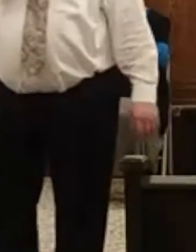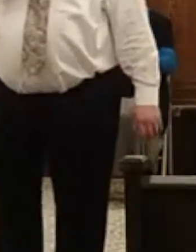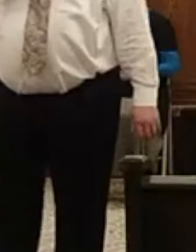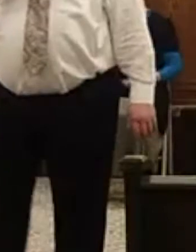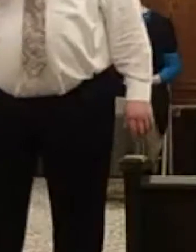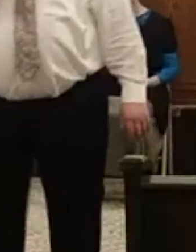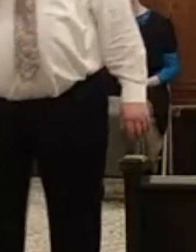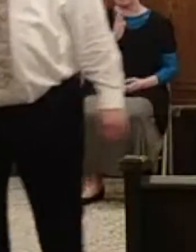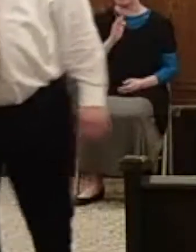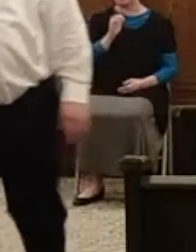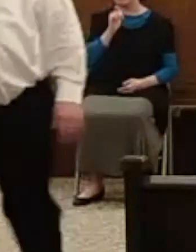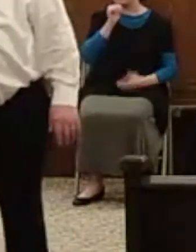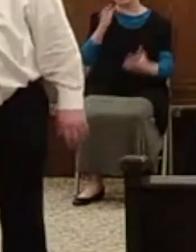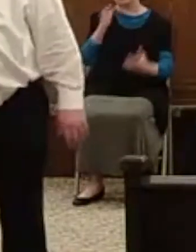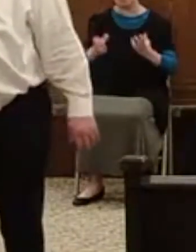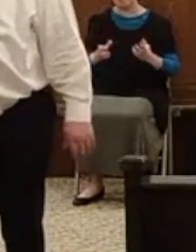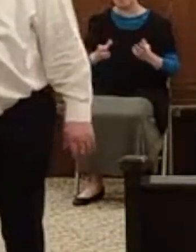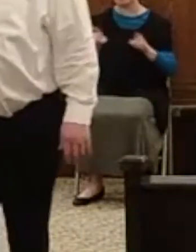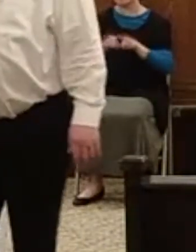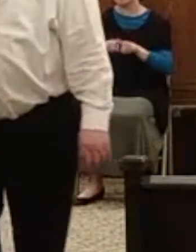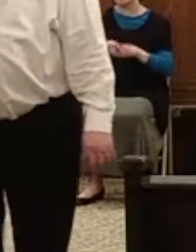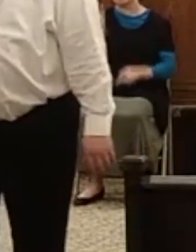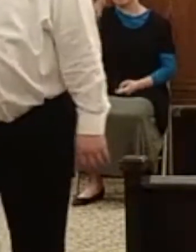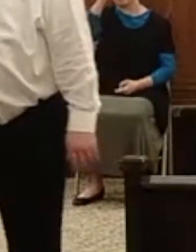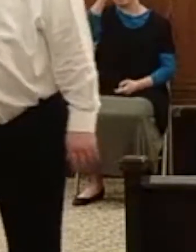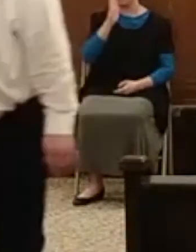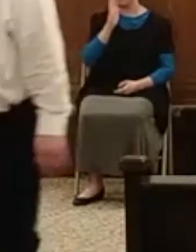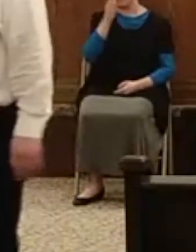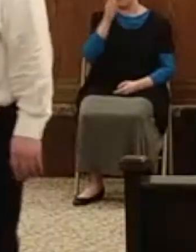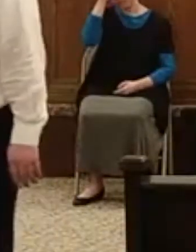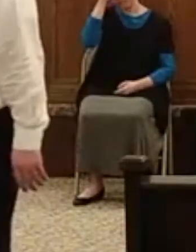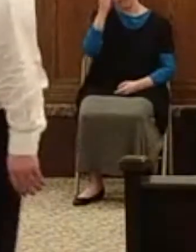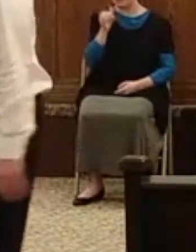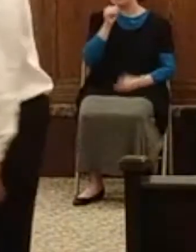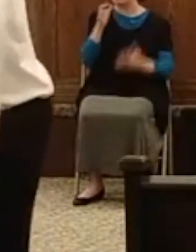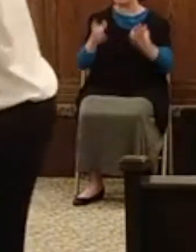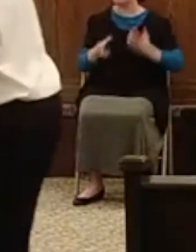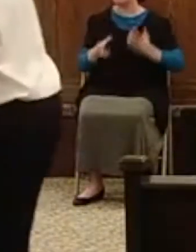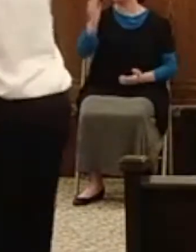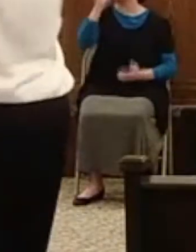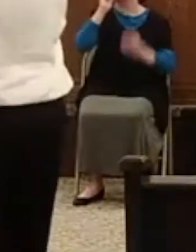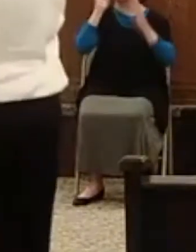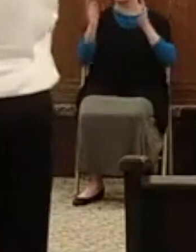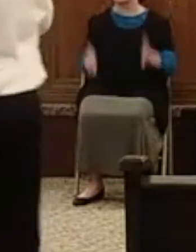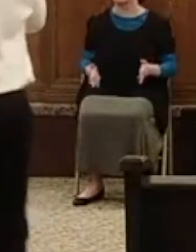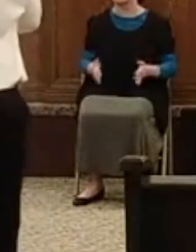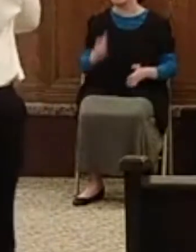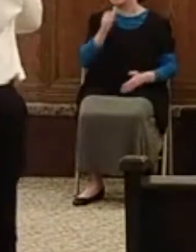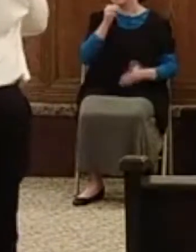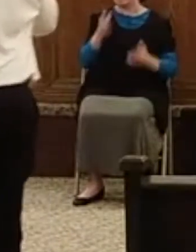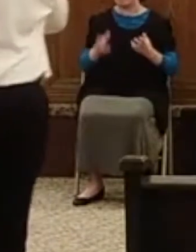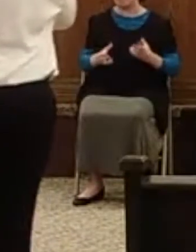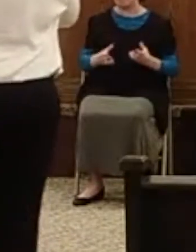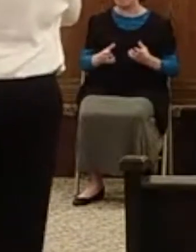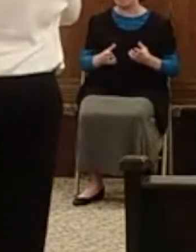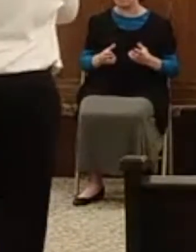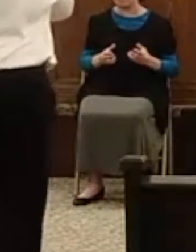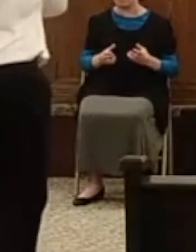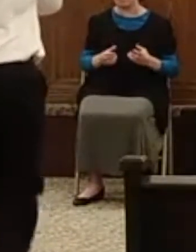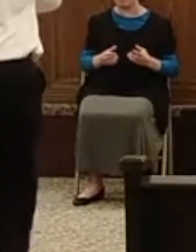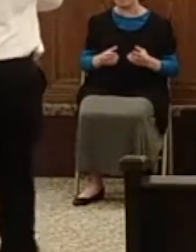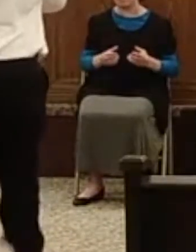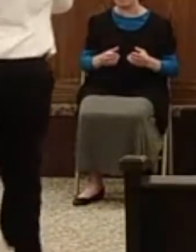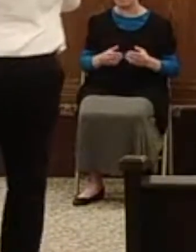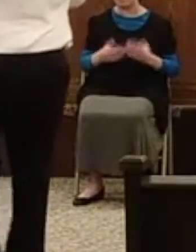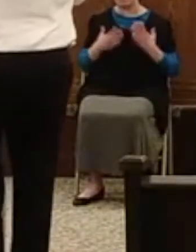God, I don't want to be like my daddy. I don't want to be an alcoholic. Right. I don't want to live that